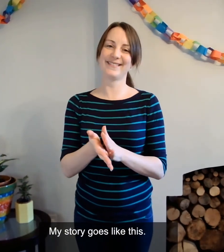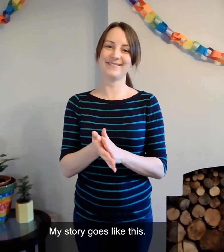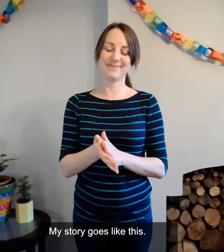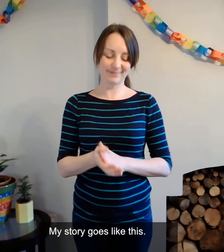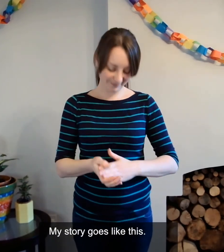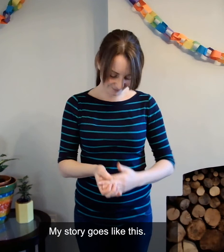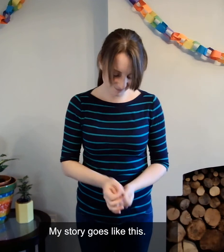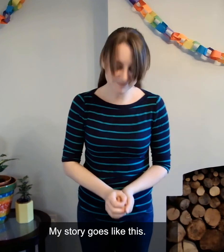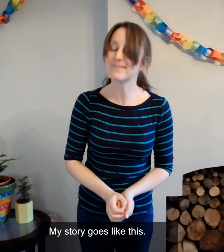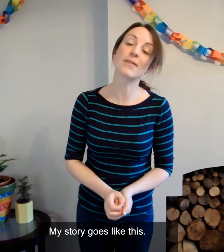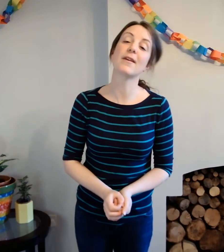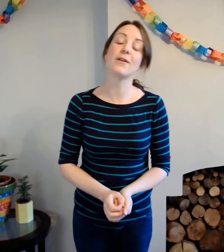this.